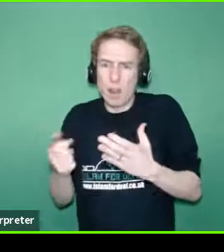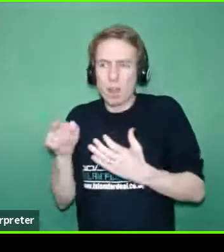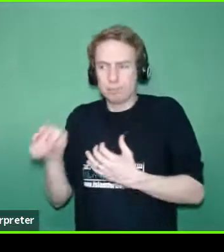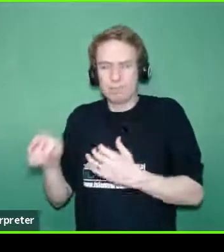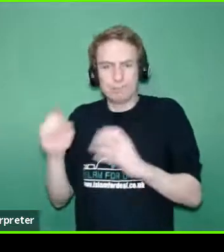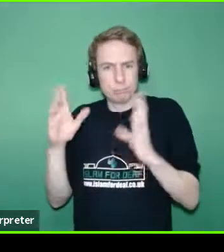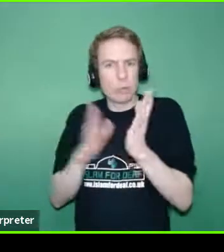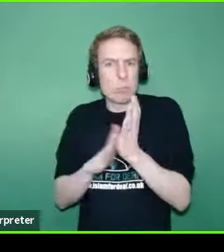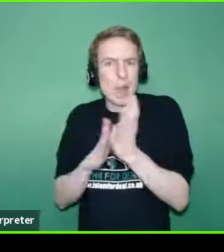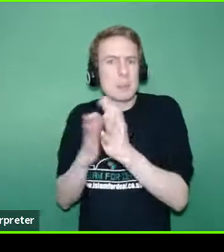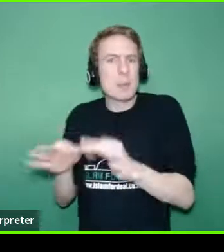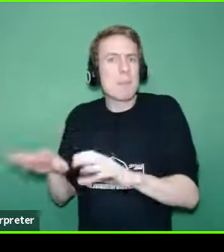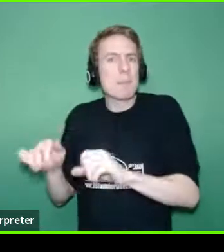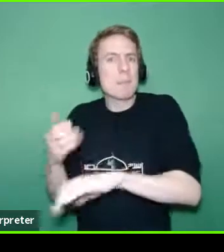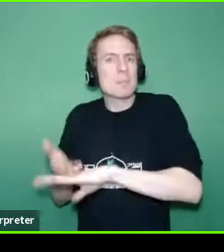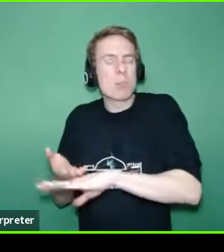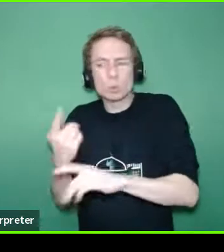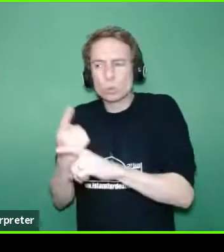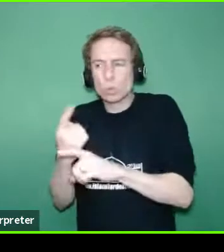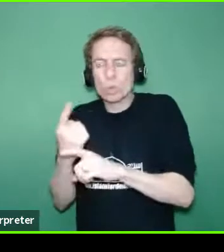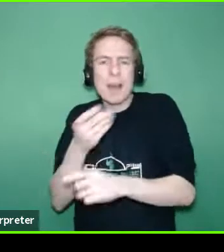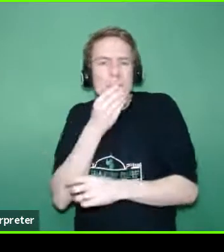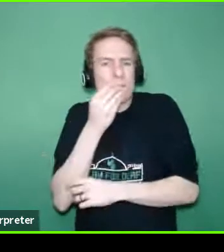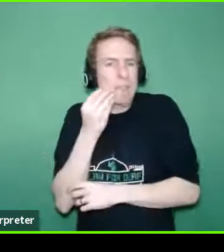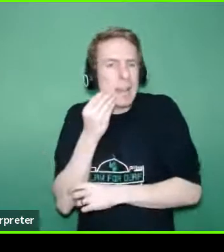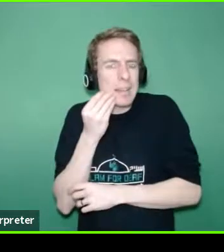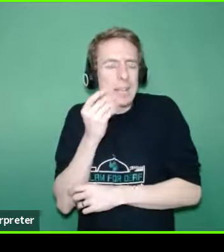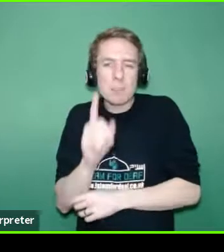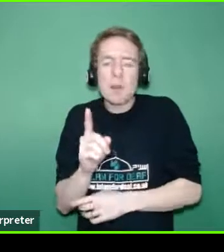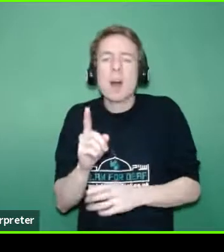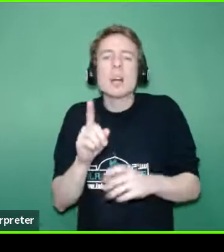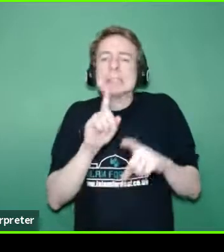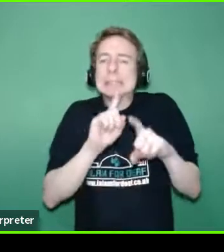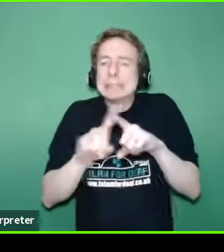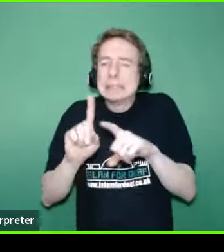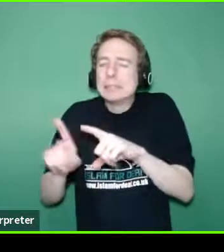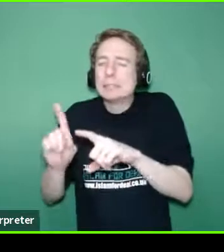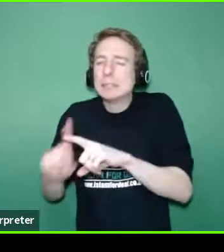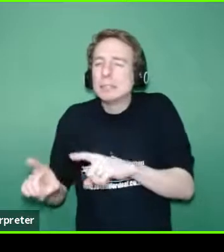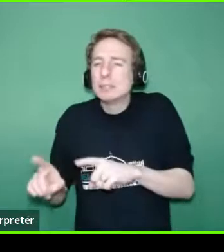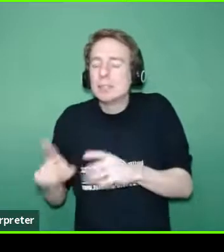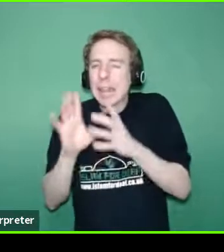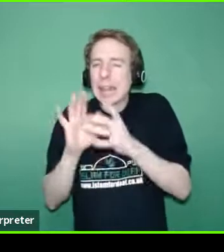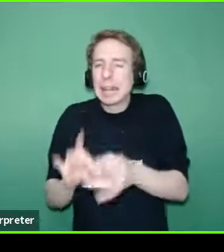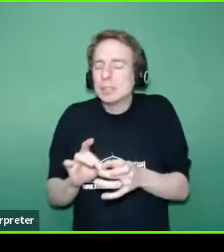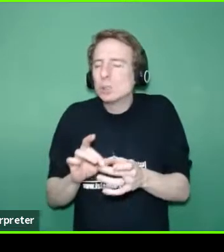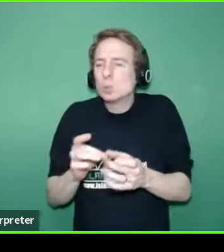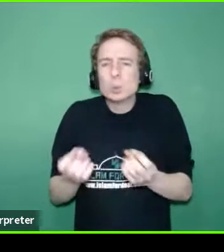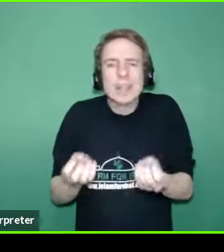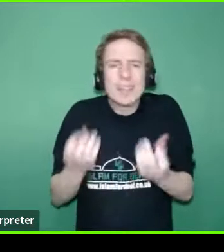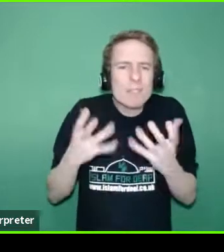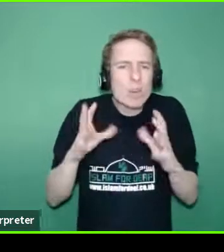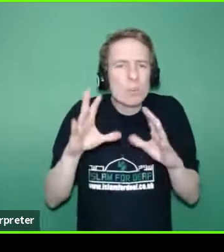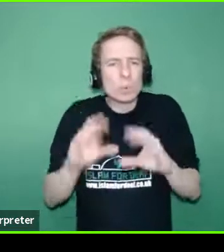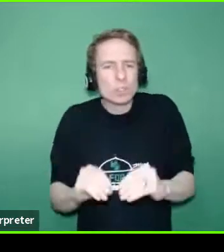he mentioned this fasting in different ways. He mentioned it as relates to